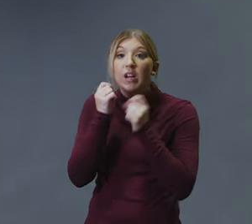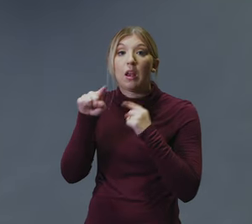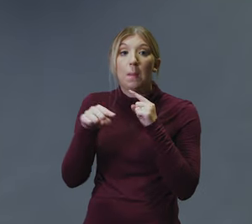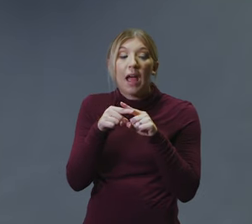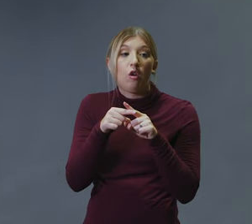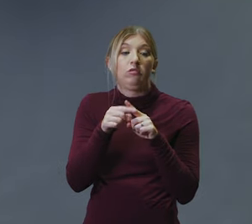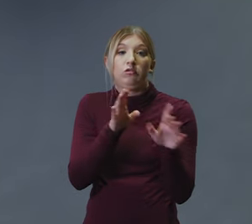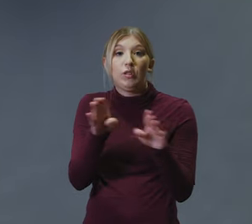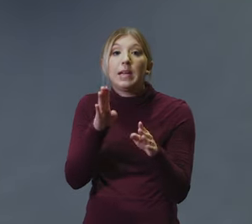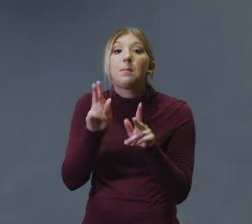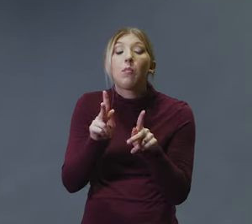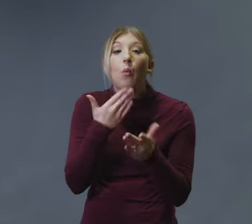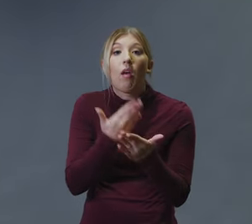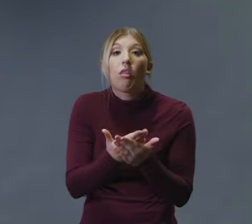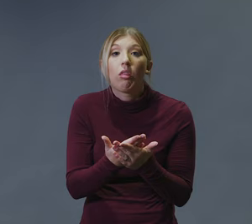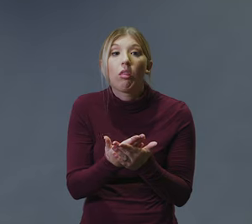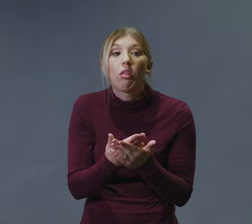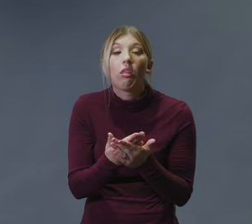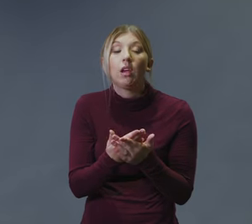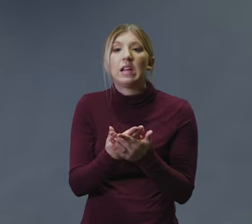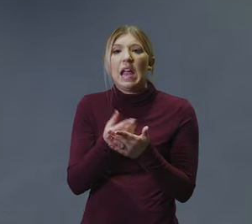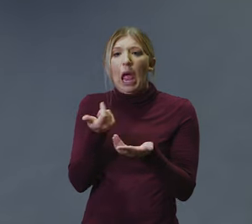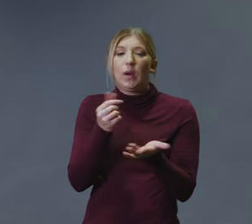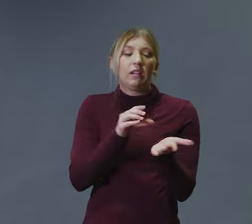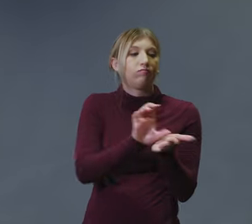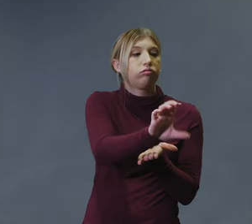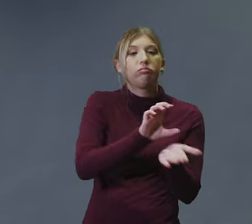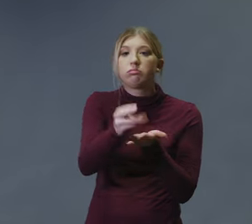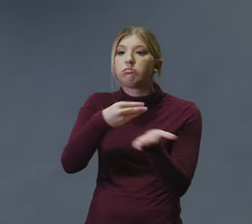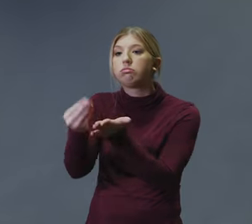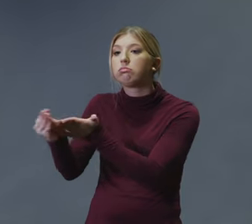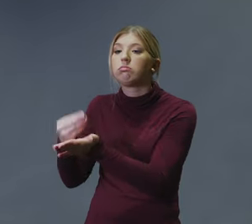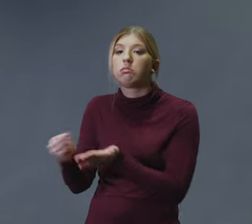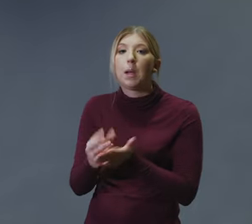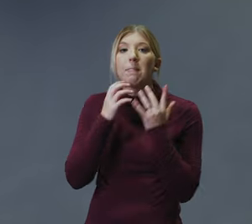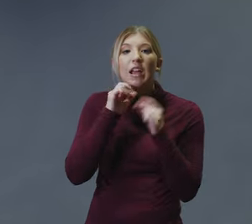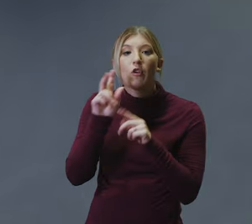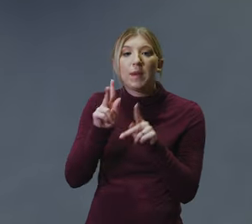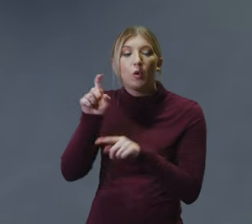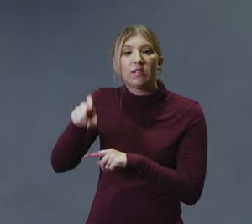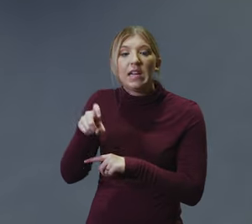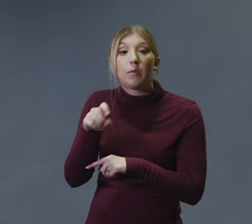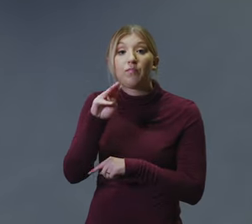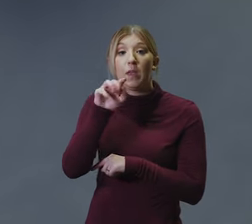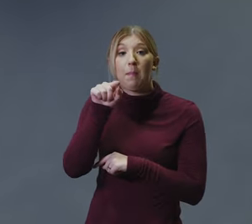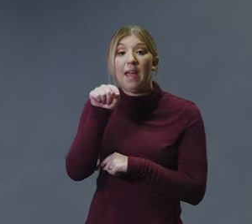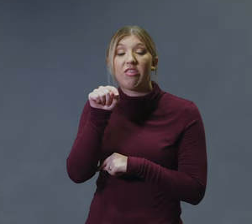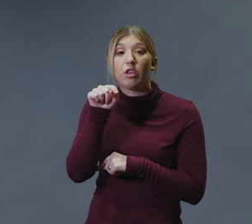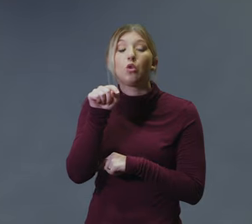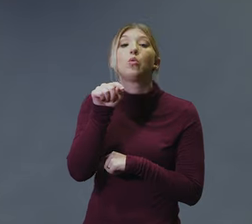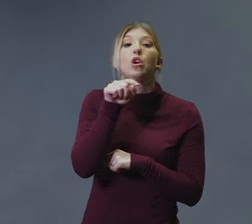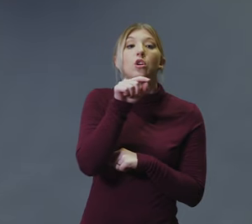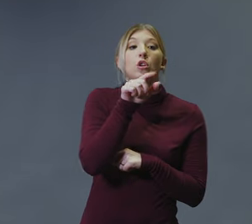well. He talked about how we spend our money and how we care for those in need. In fact, in Matthew 25, verse